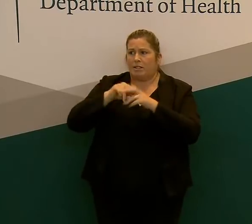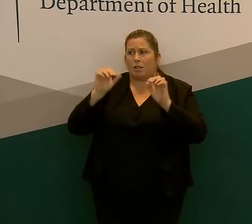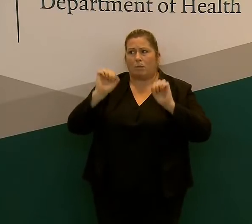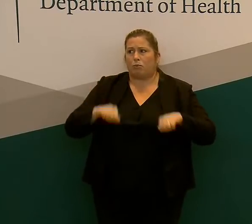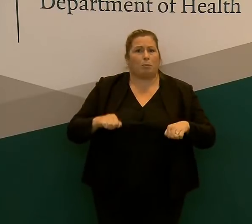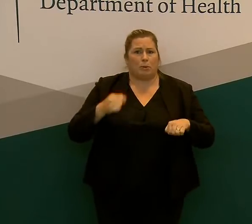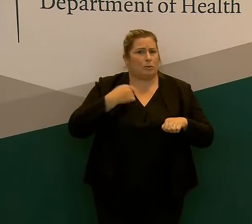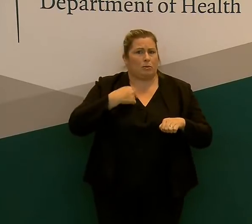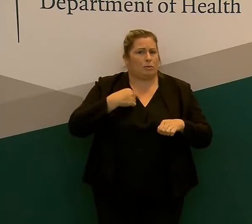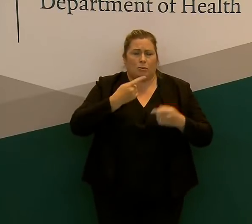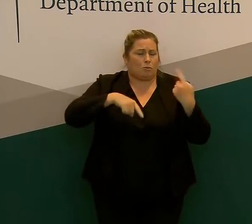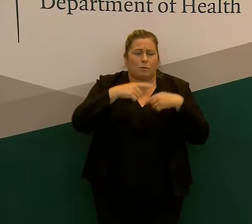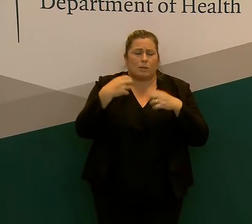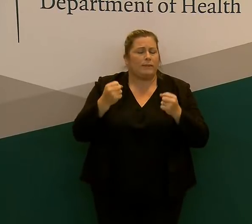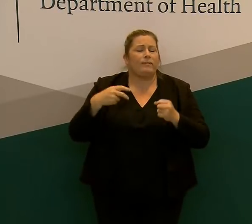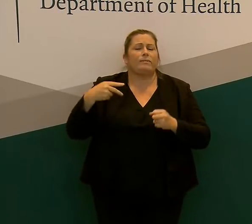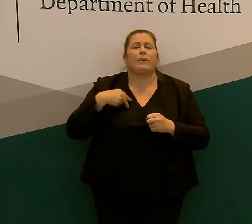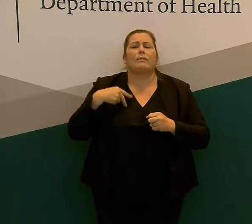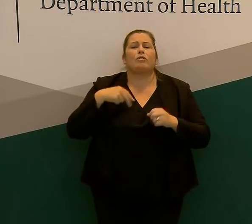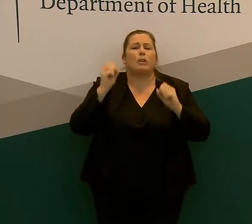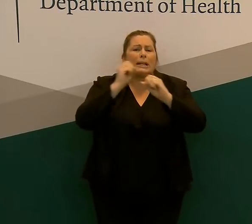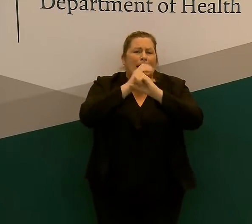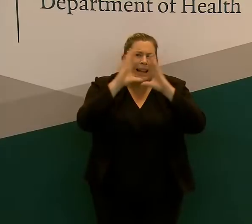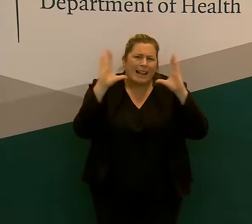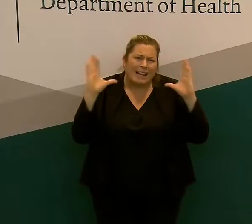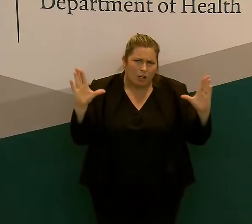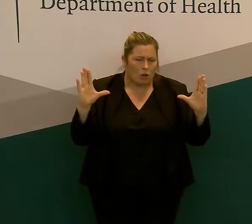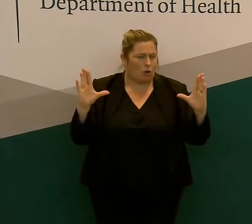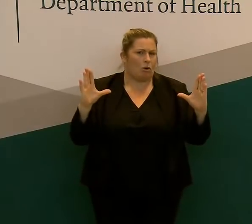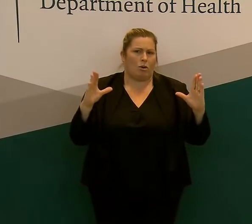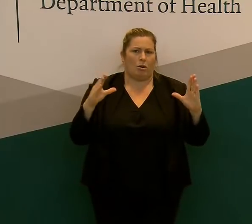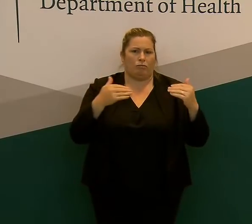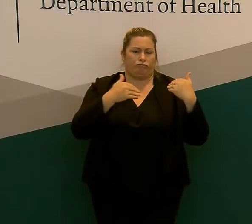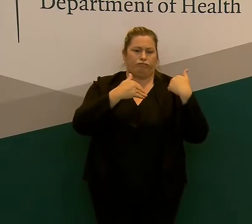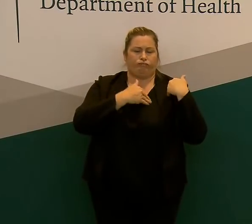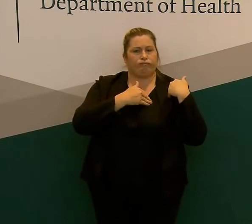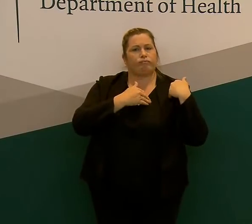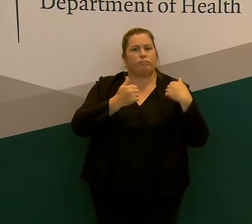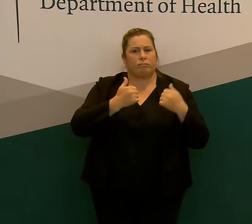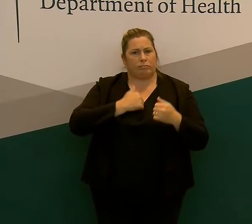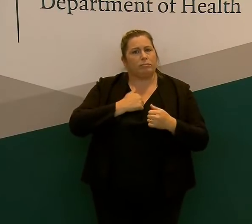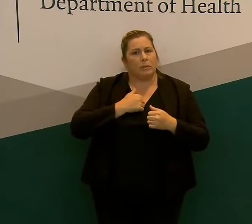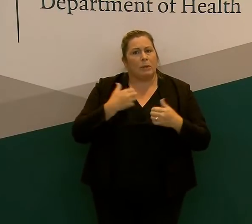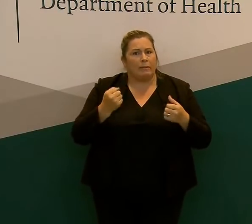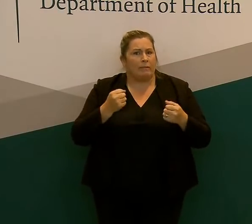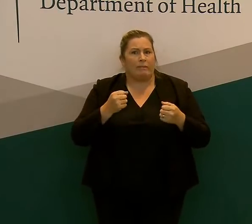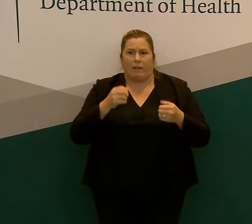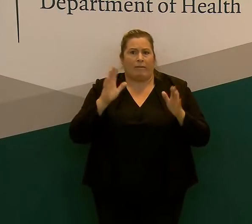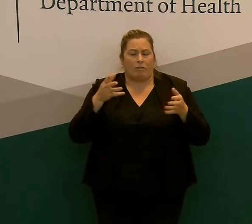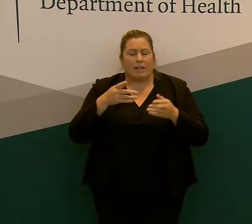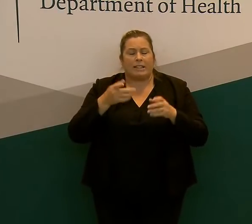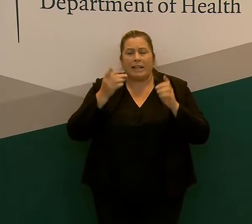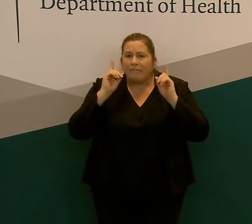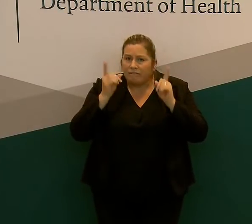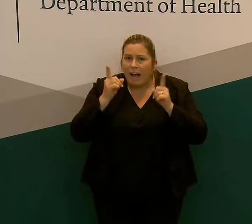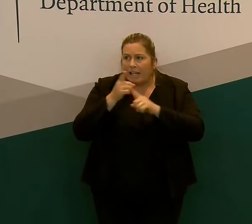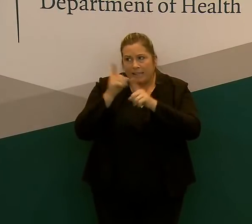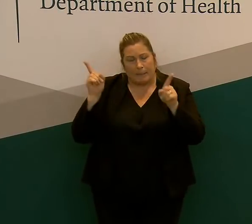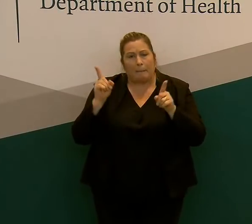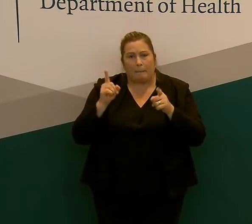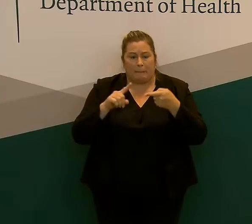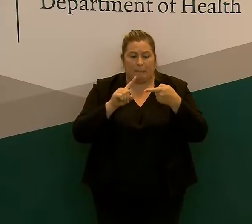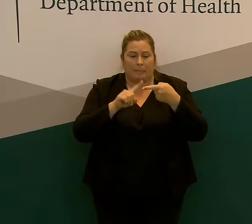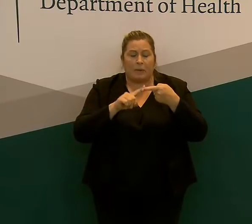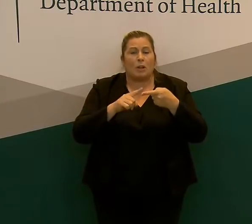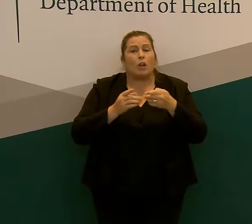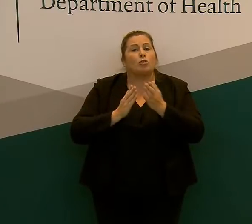very clear, and I've set it out already, if you like, two lines of advice. So one is through